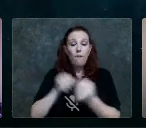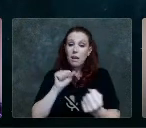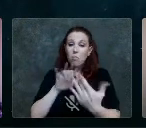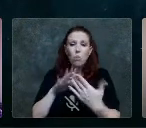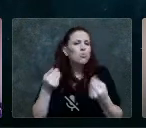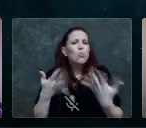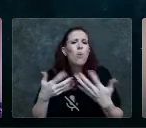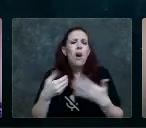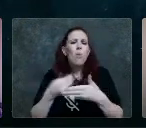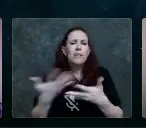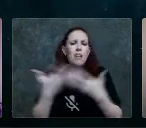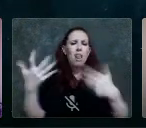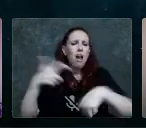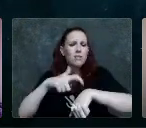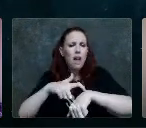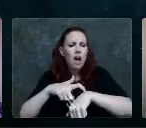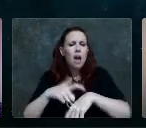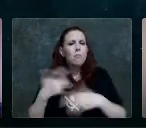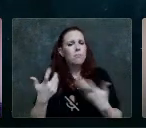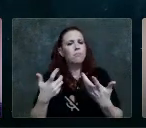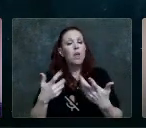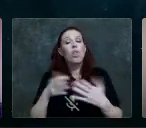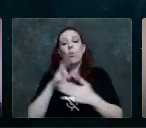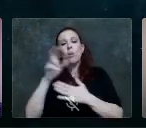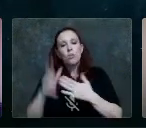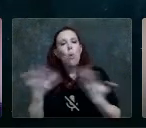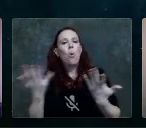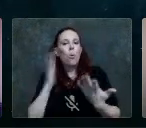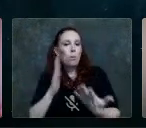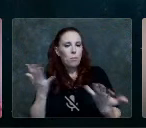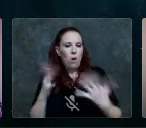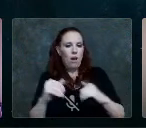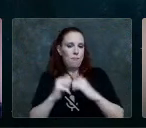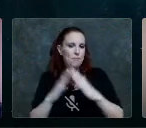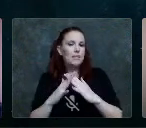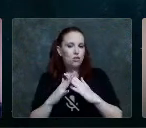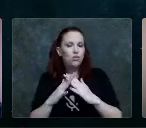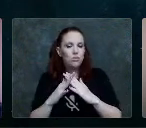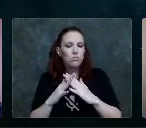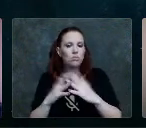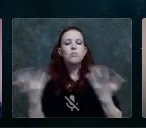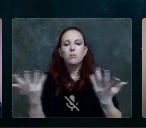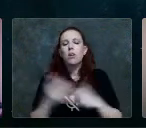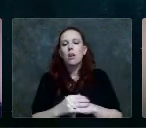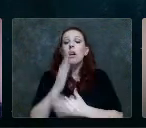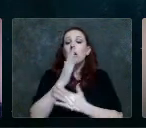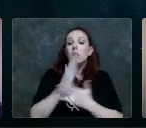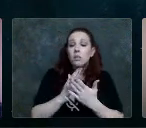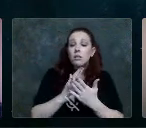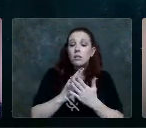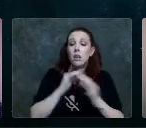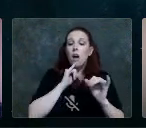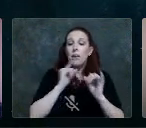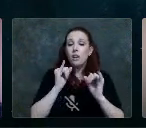time here. You're going to prove the result. The interesting result is going to be the implementation. There is sometimes interviewers do want to have like the